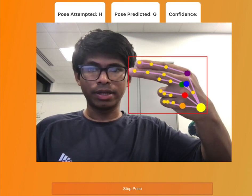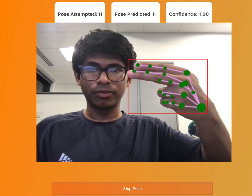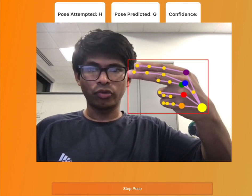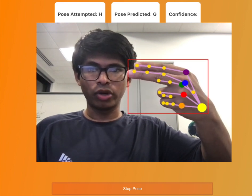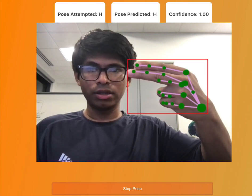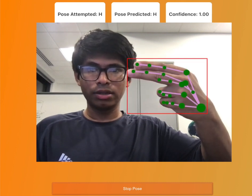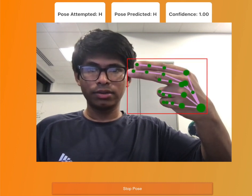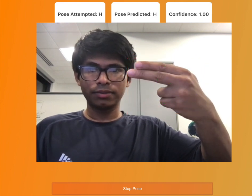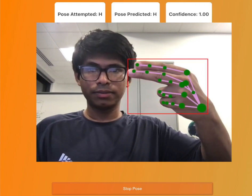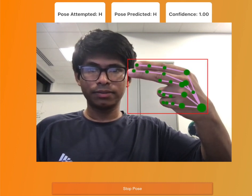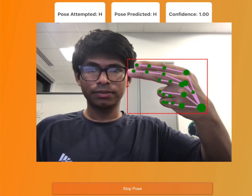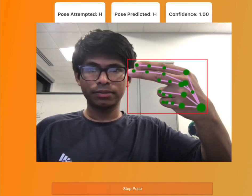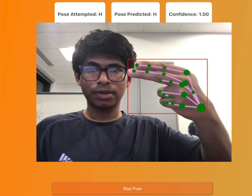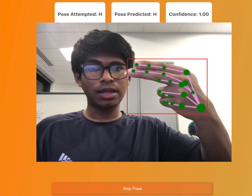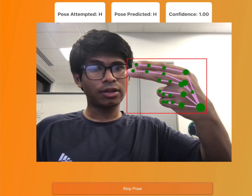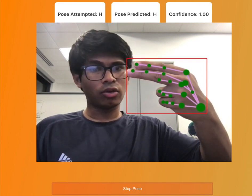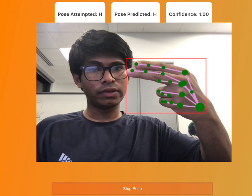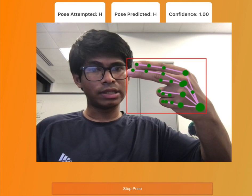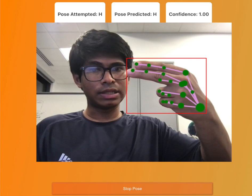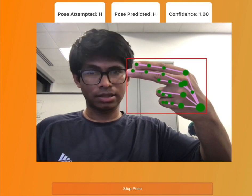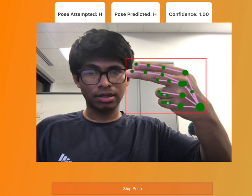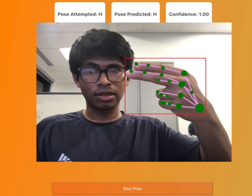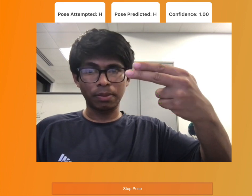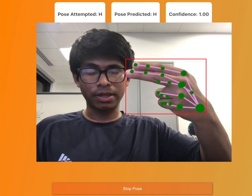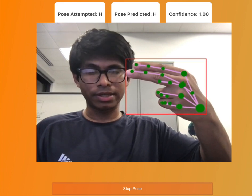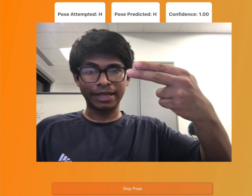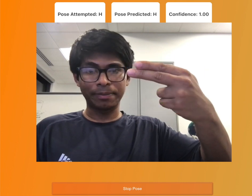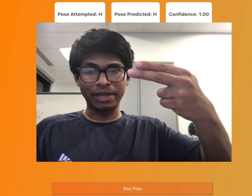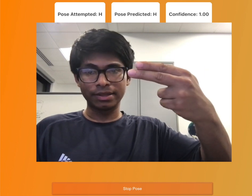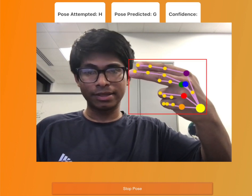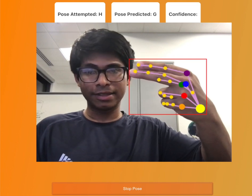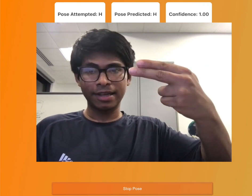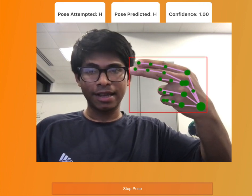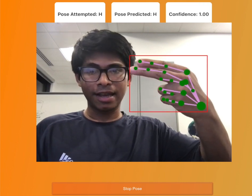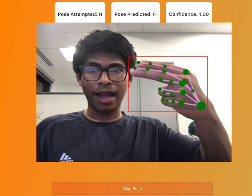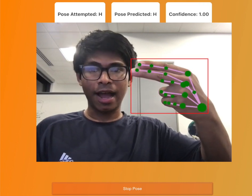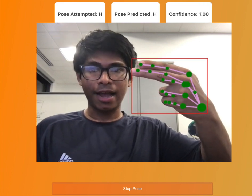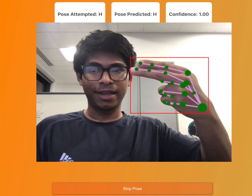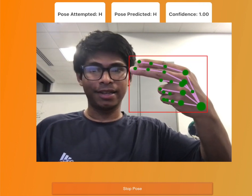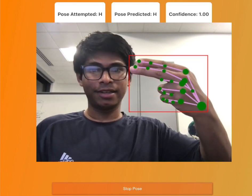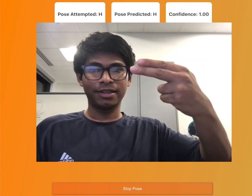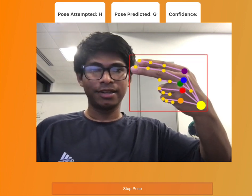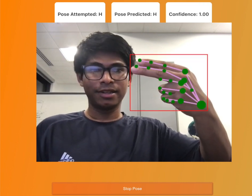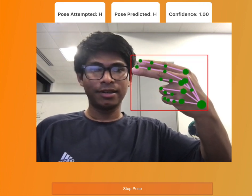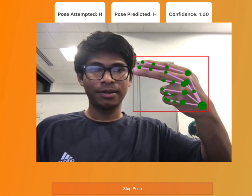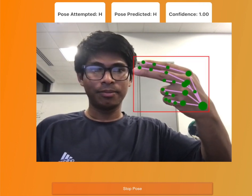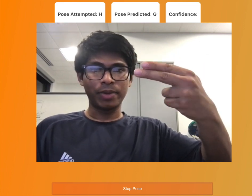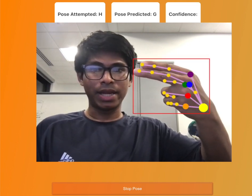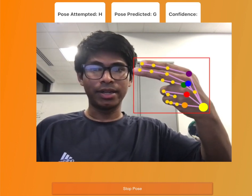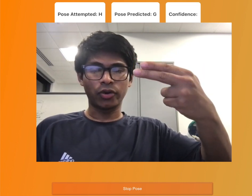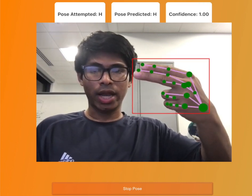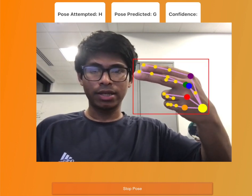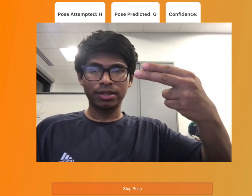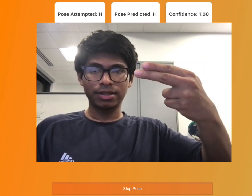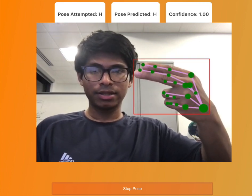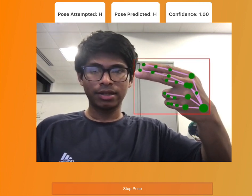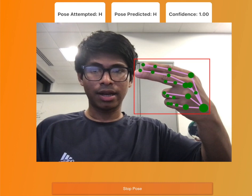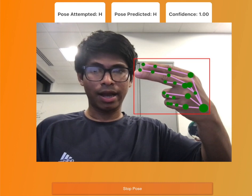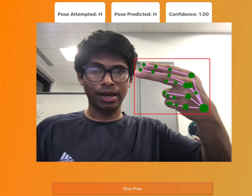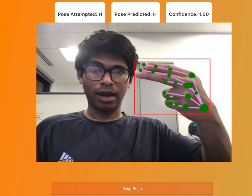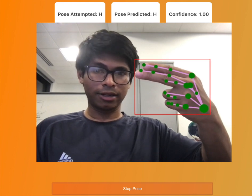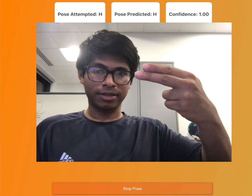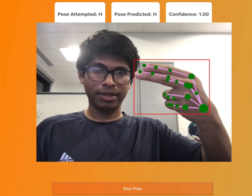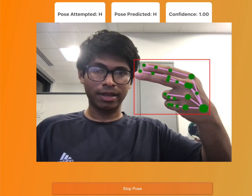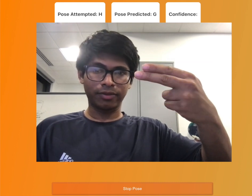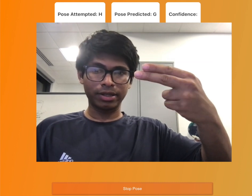will become green and the confidence is 100%. That means I made it right.